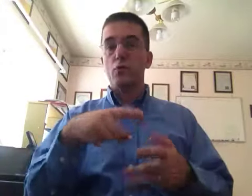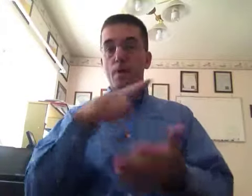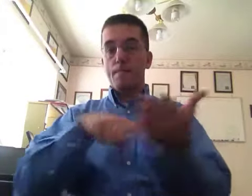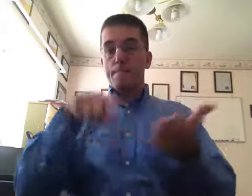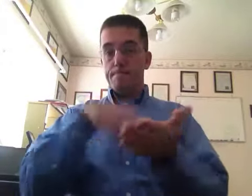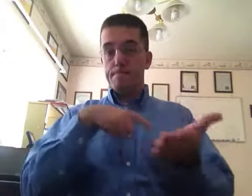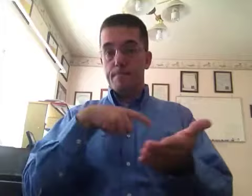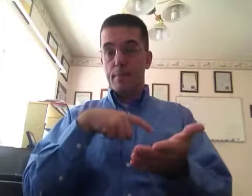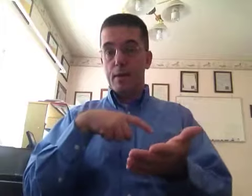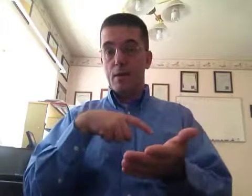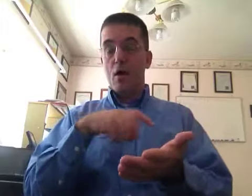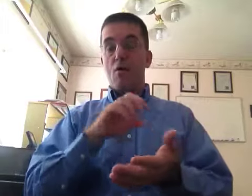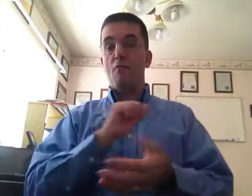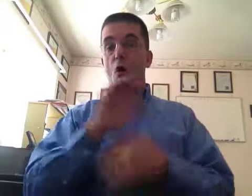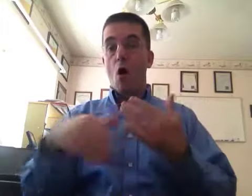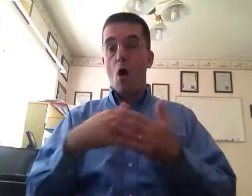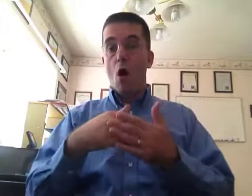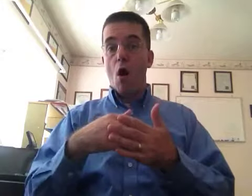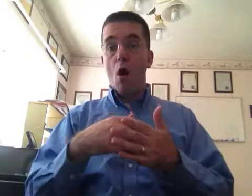joining us. It's a free call at